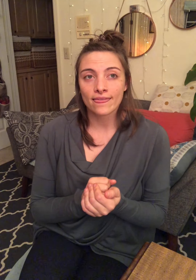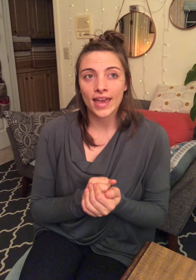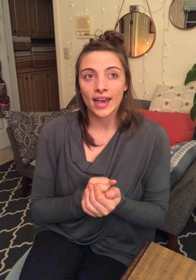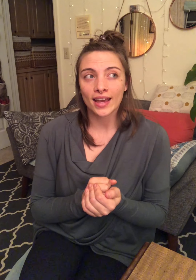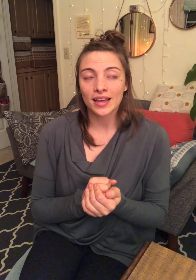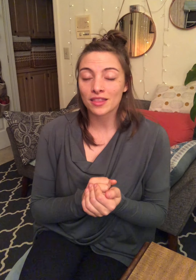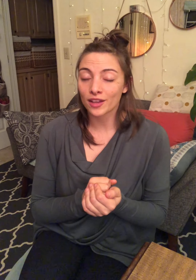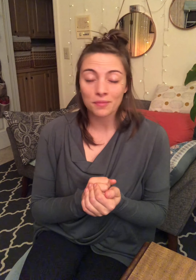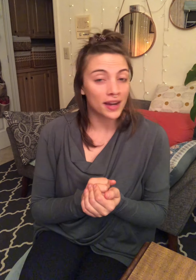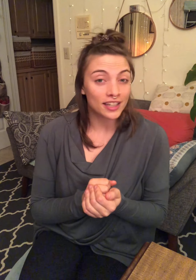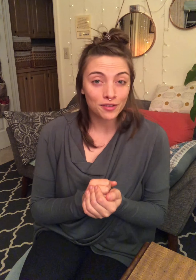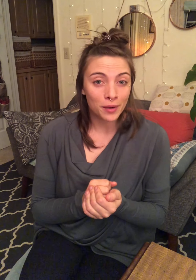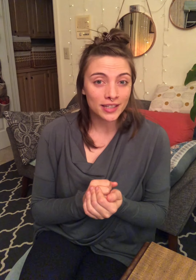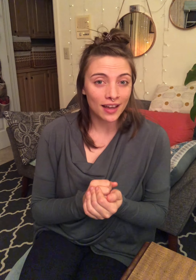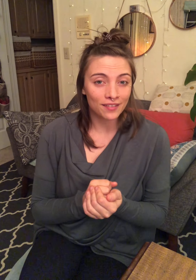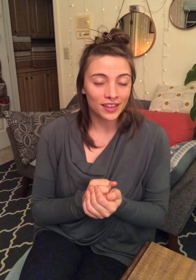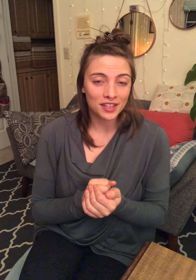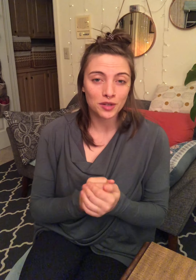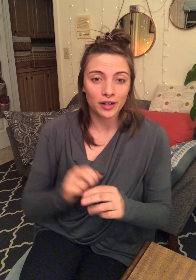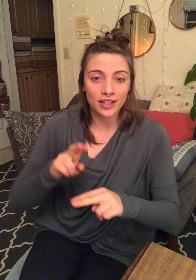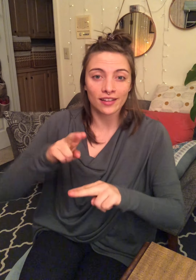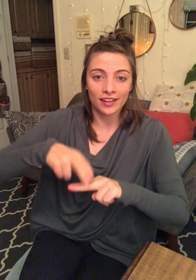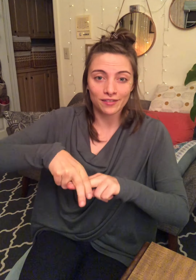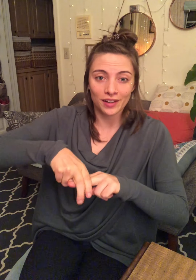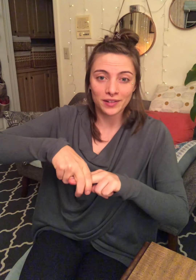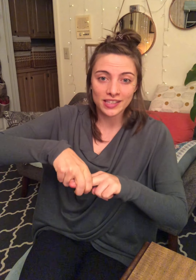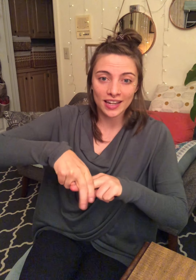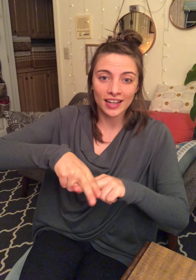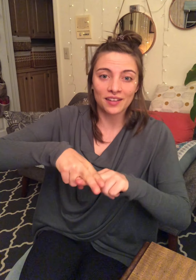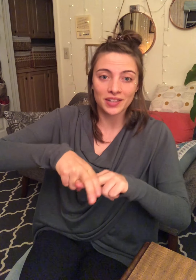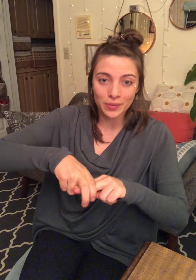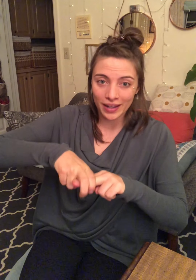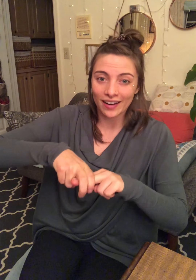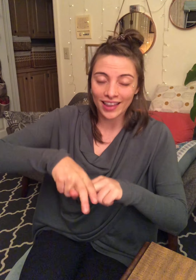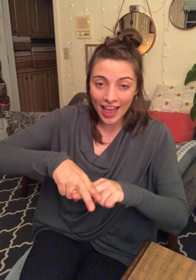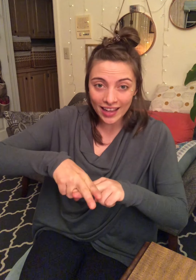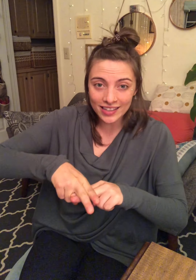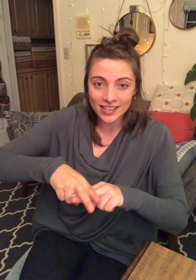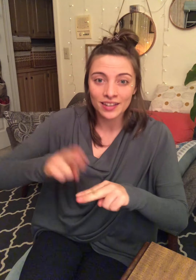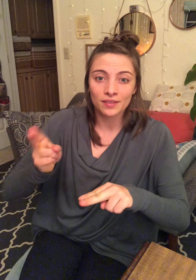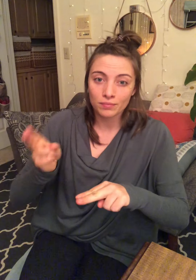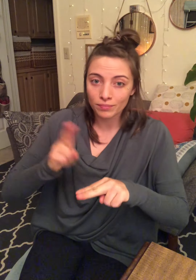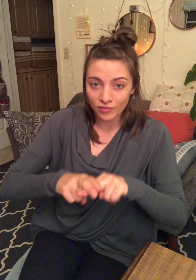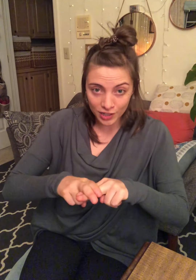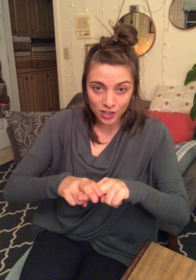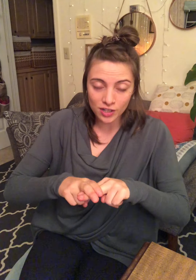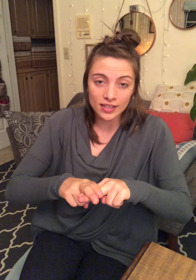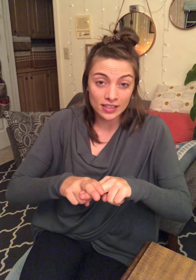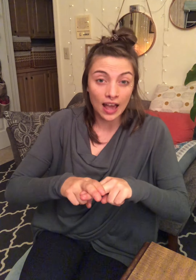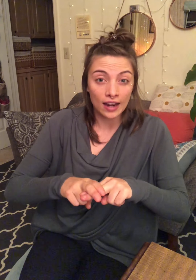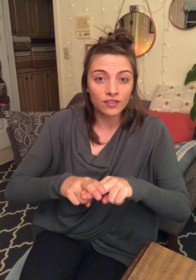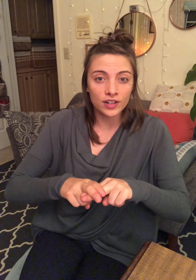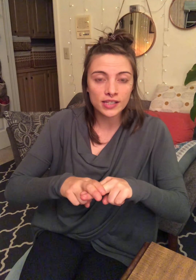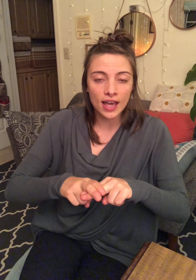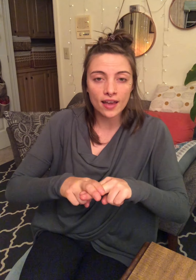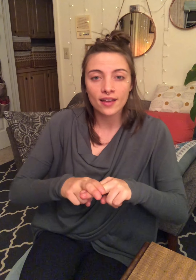that can look many different ways, kind of like the storytelling of, we're sitting and we're swinging our legs versus just the sign for sit.